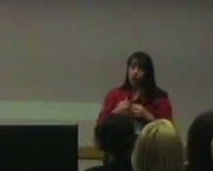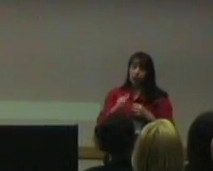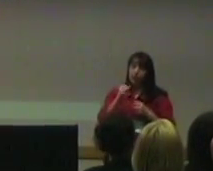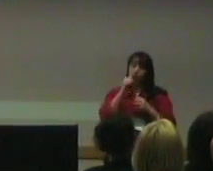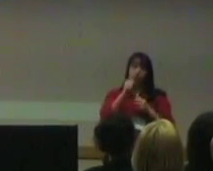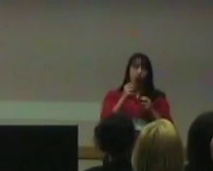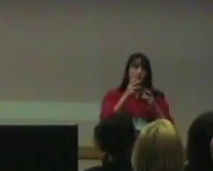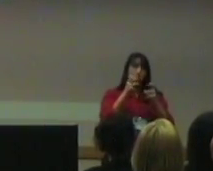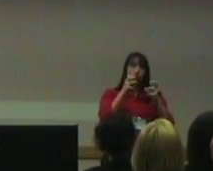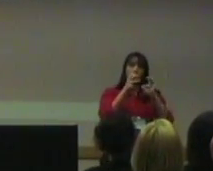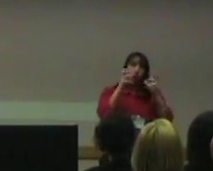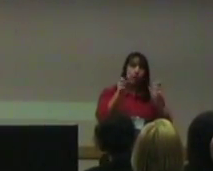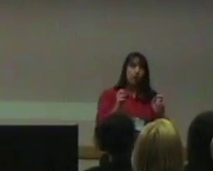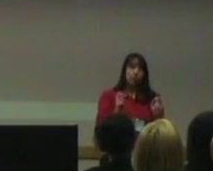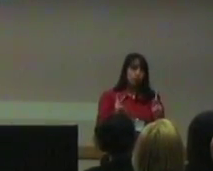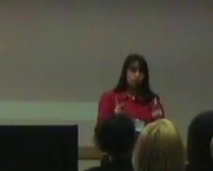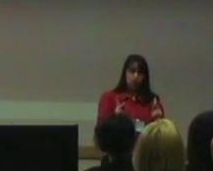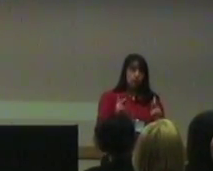unfortunately,